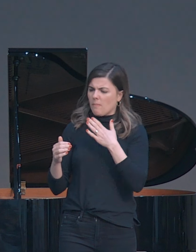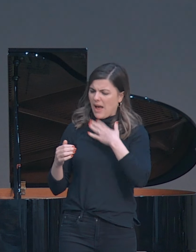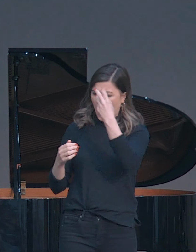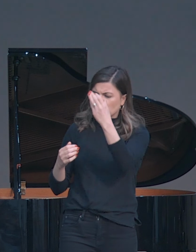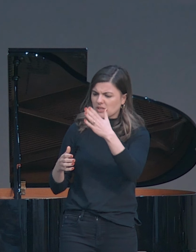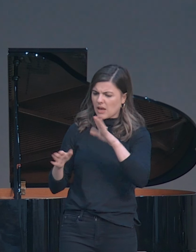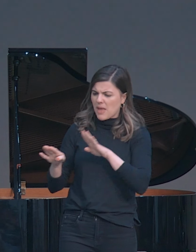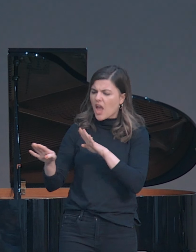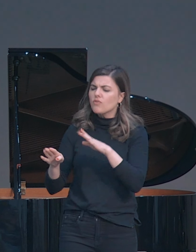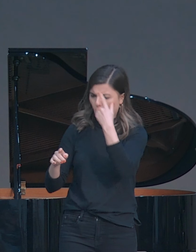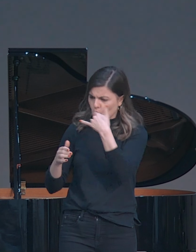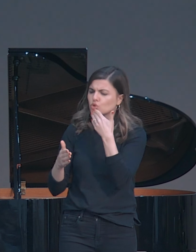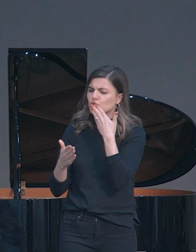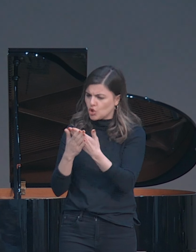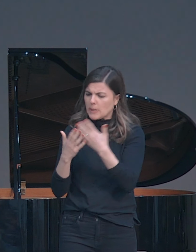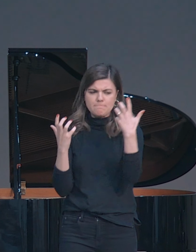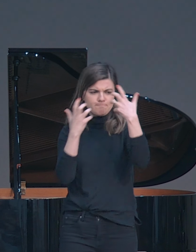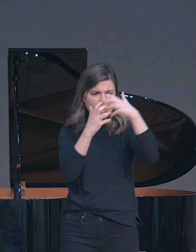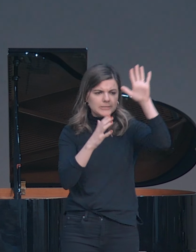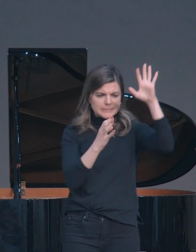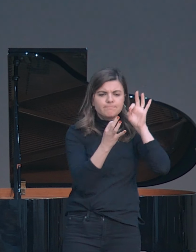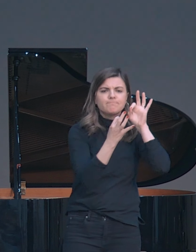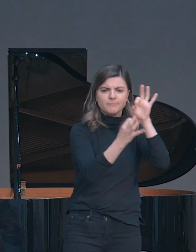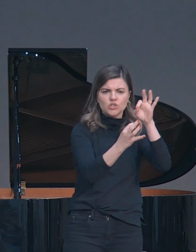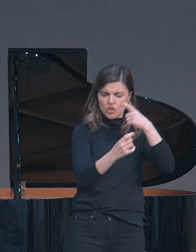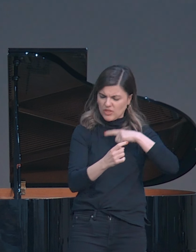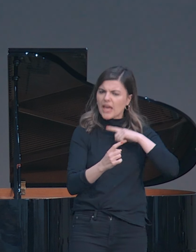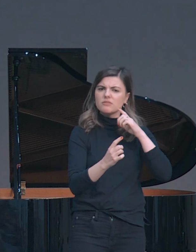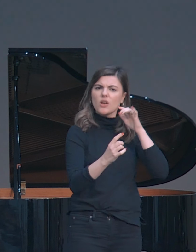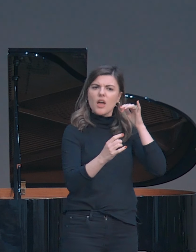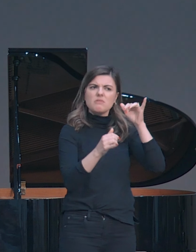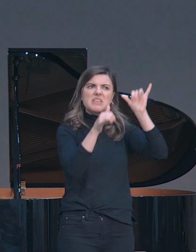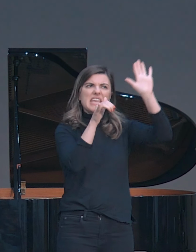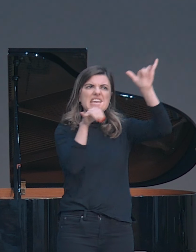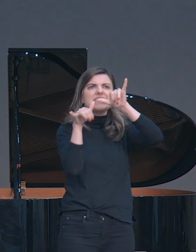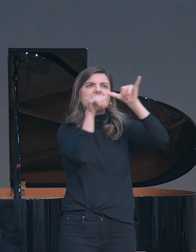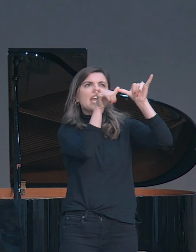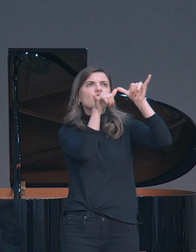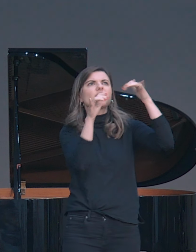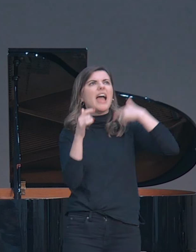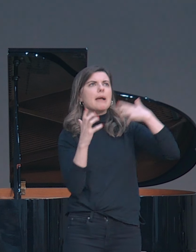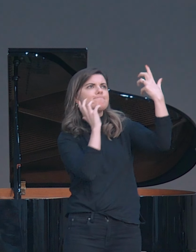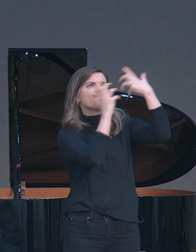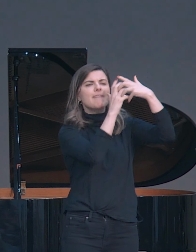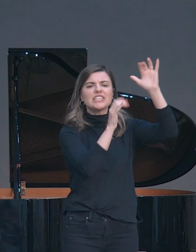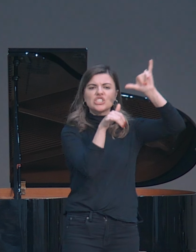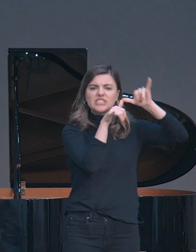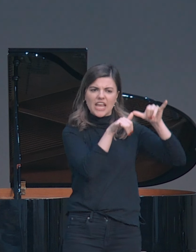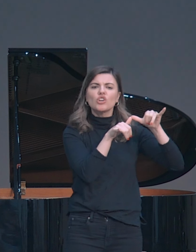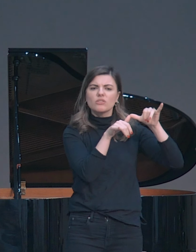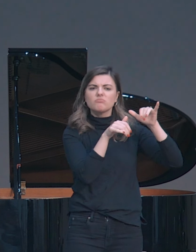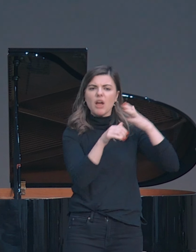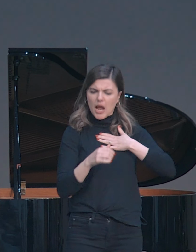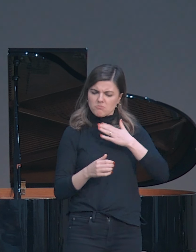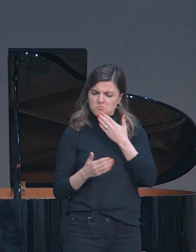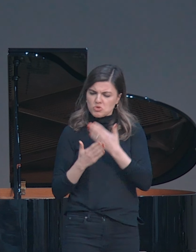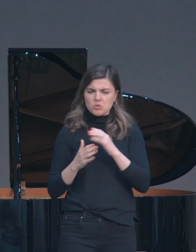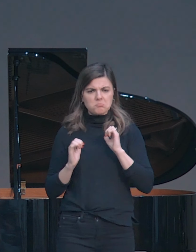right, that we are hitting the standard, measuring up to the mark.